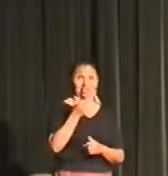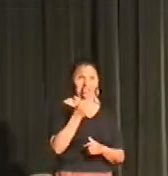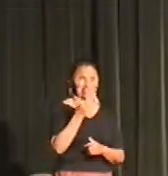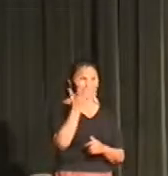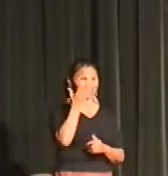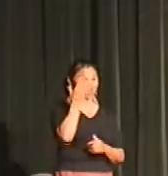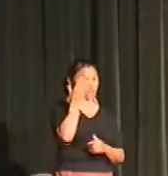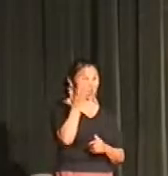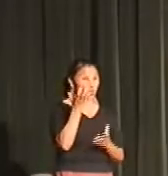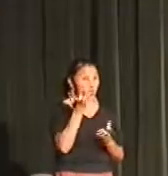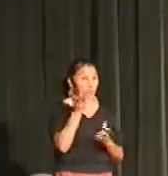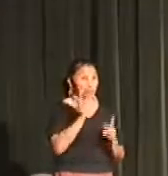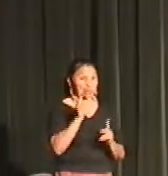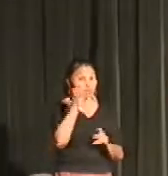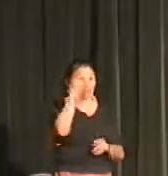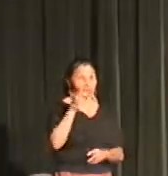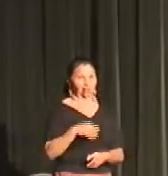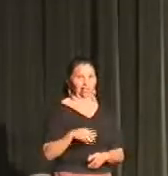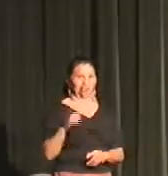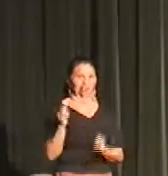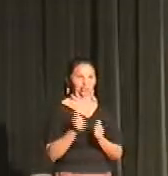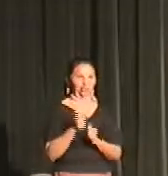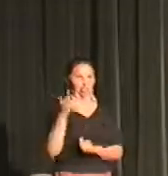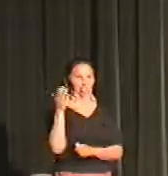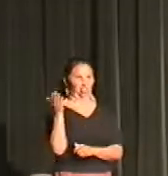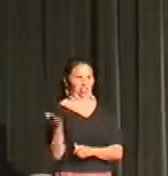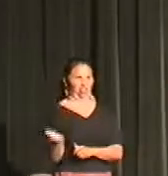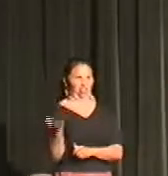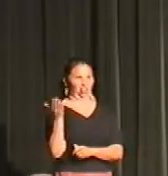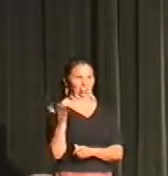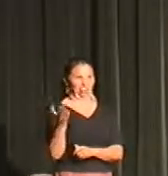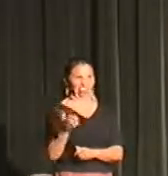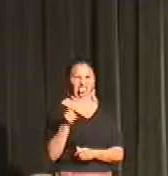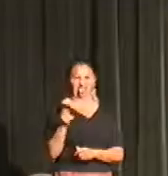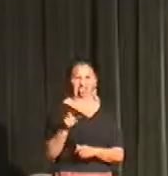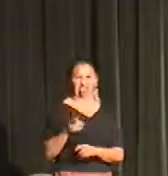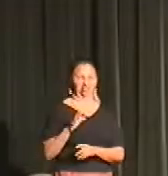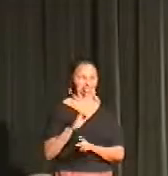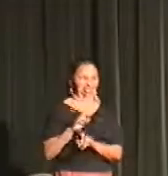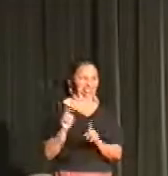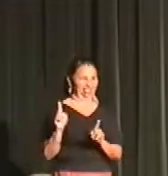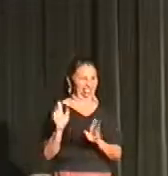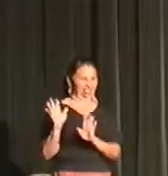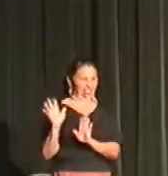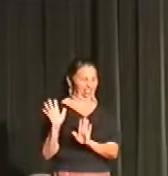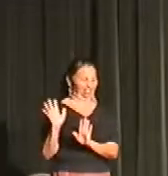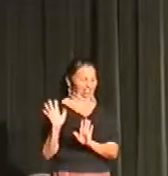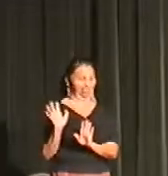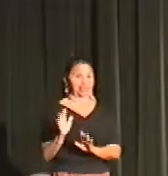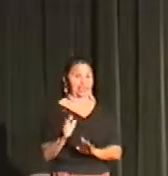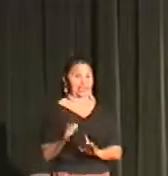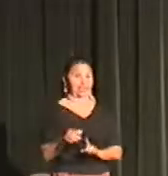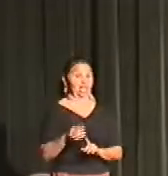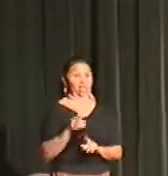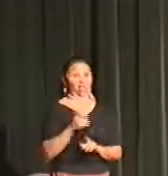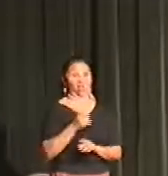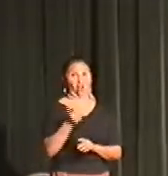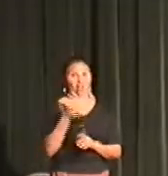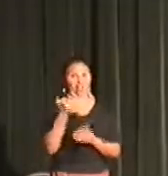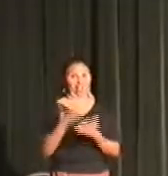out with someone like her, you know, because she was very lame. And, I mean, as if all those other things I've told you were not bad enough, she had